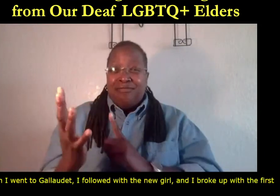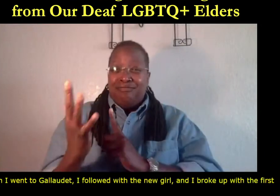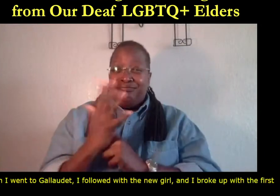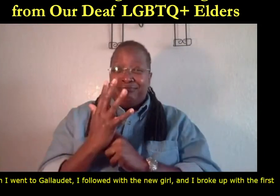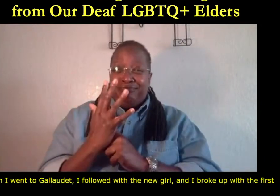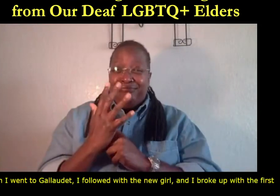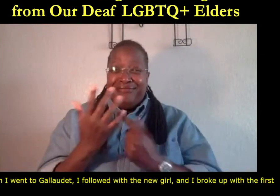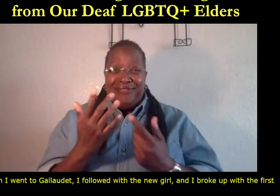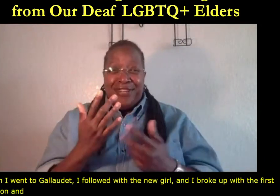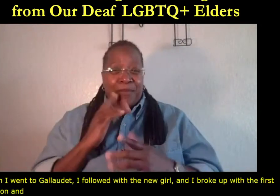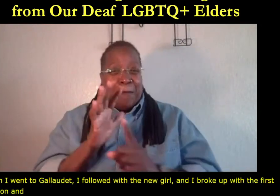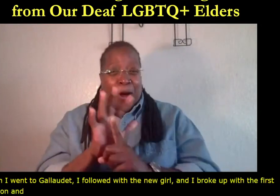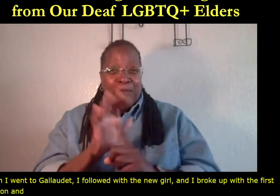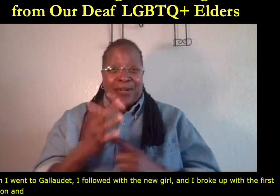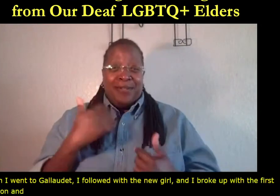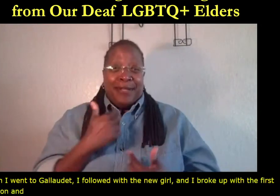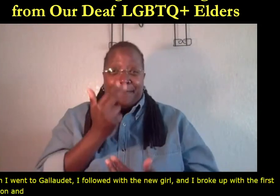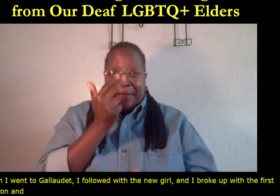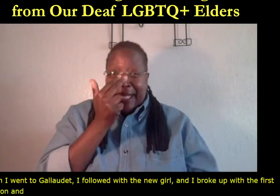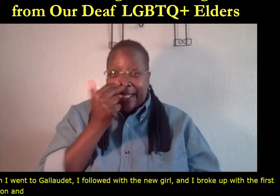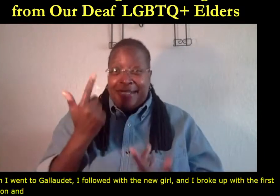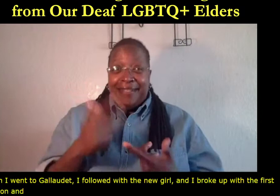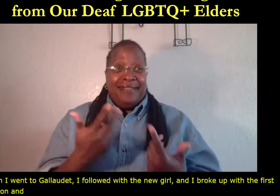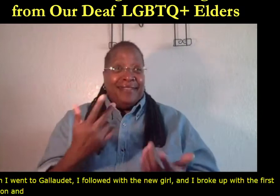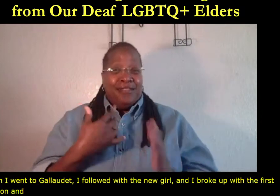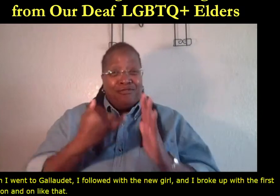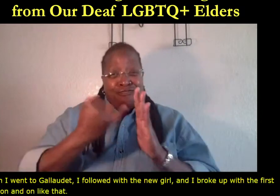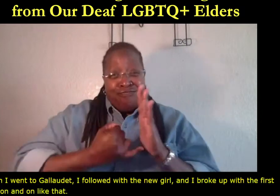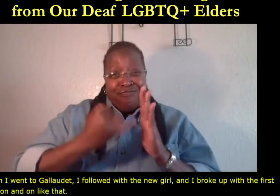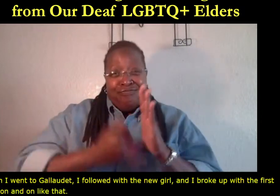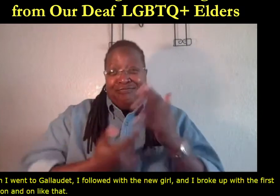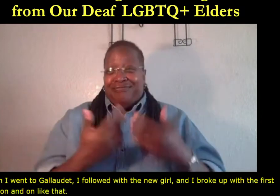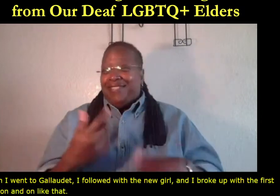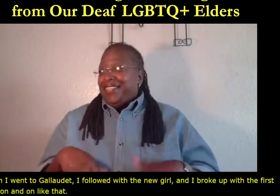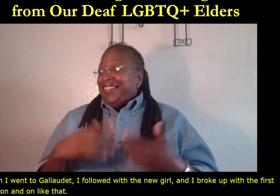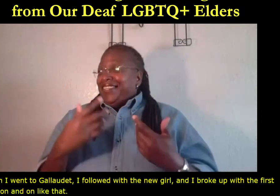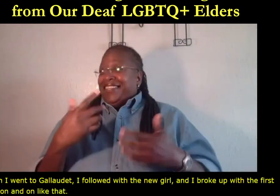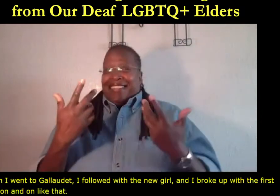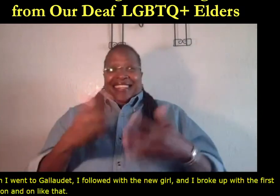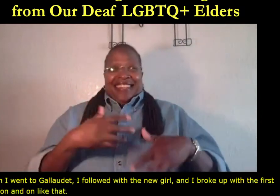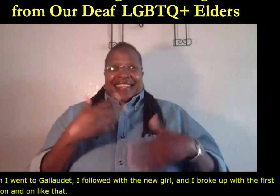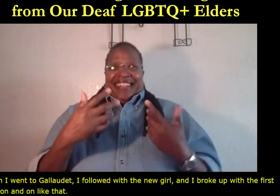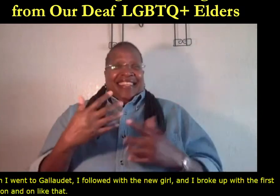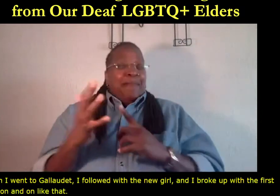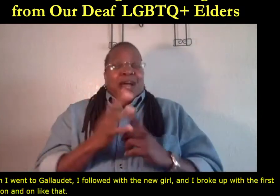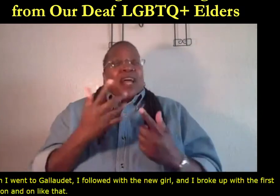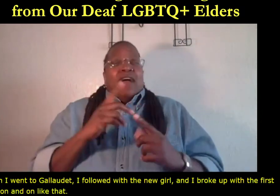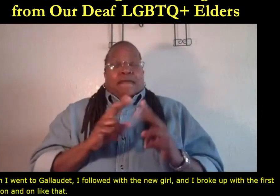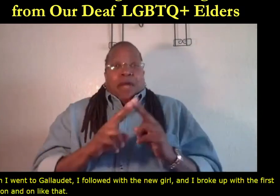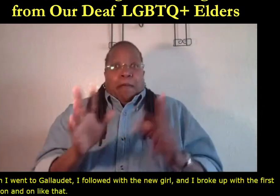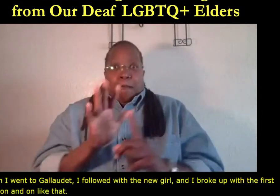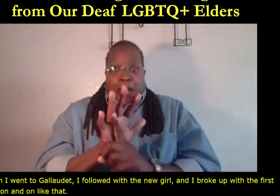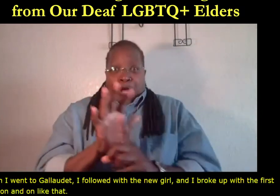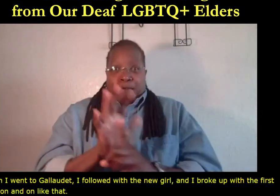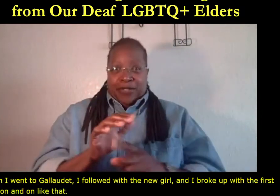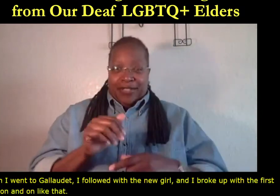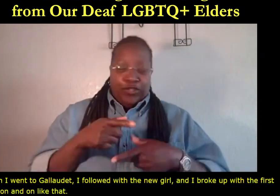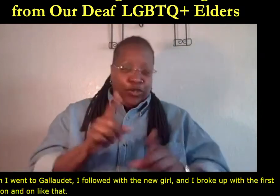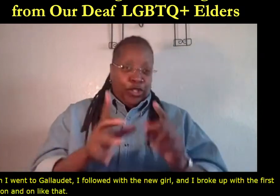insulted about being a lesbian but i was very popular i was i'm funny i'm very artistic i was very popular